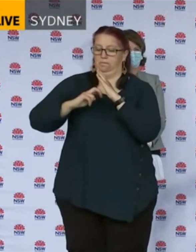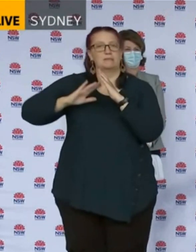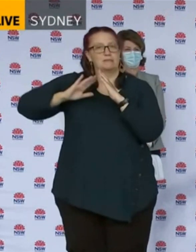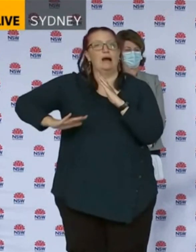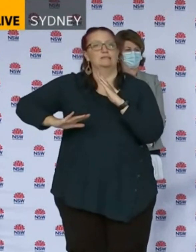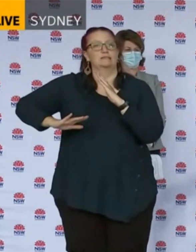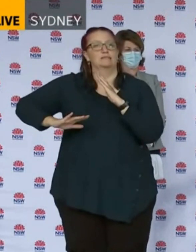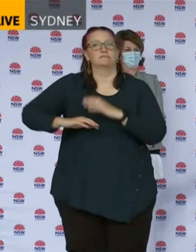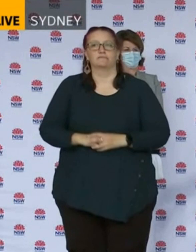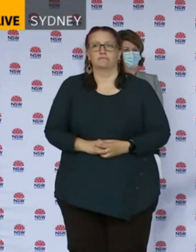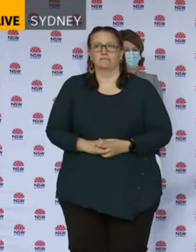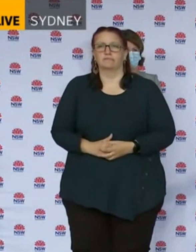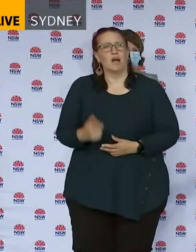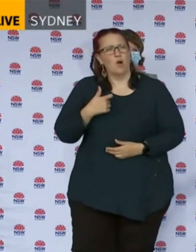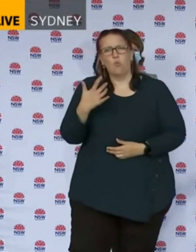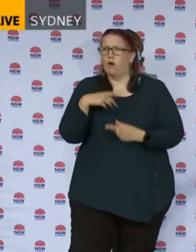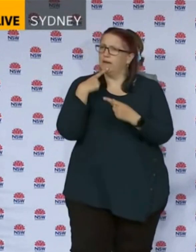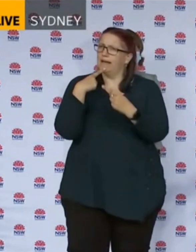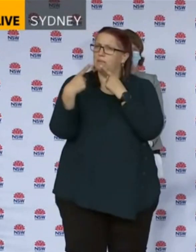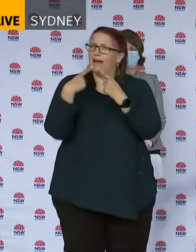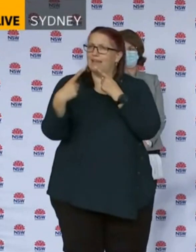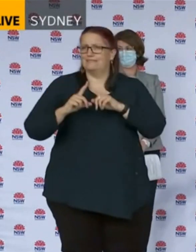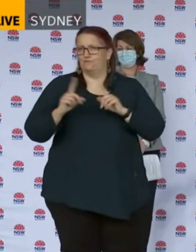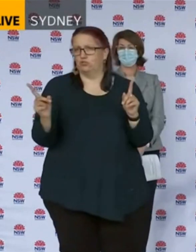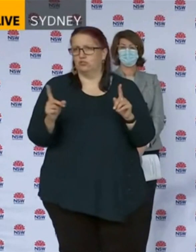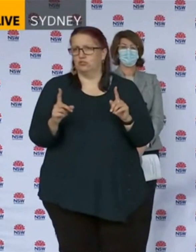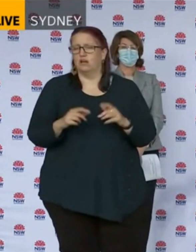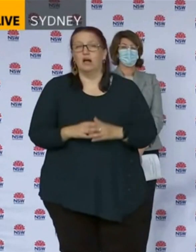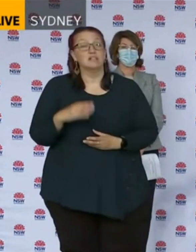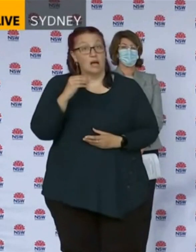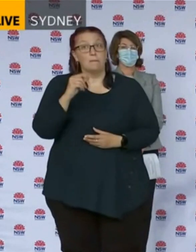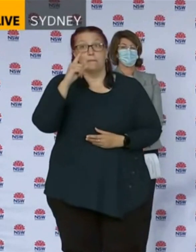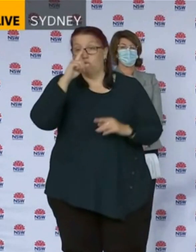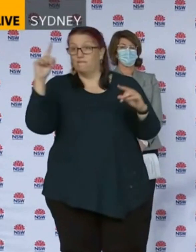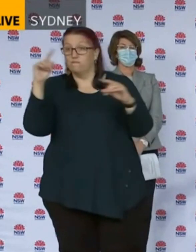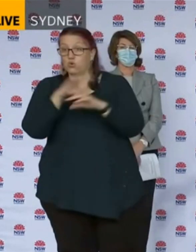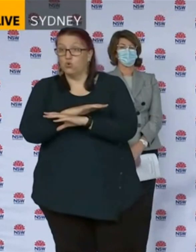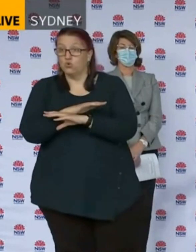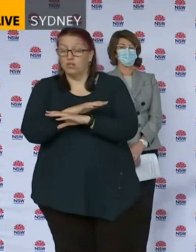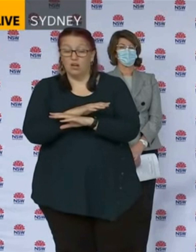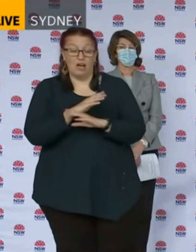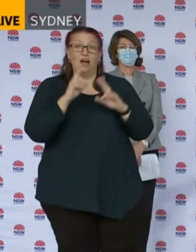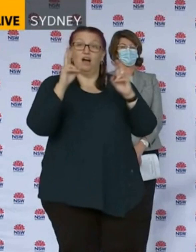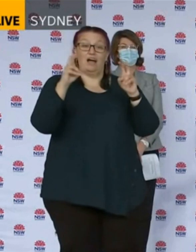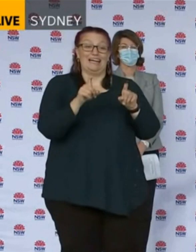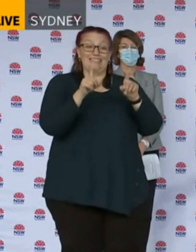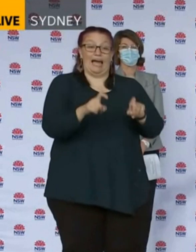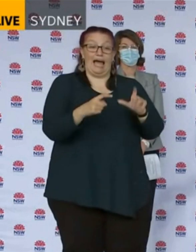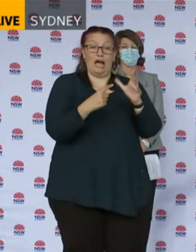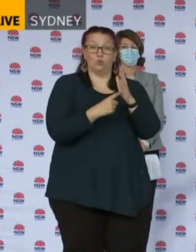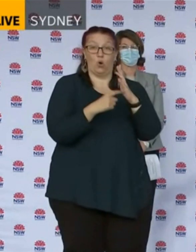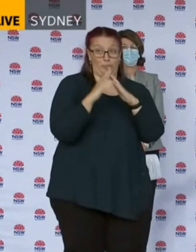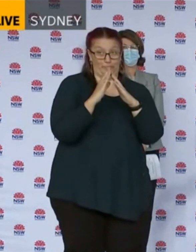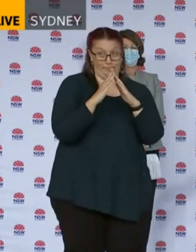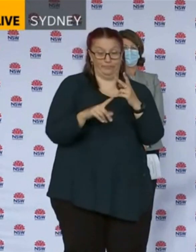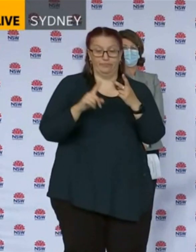just explain the difference between it, because we are still getting some feedback that people are confused between stay at home,